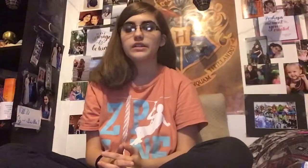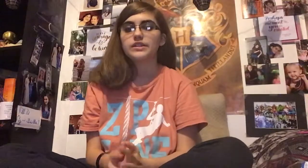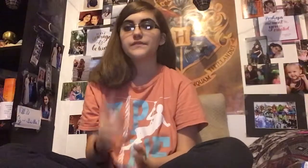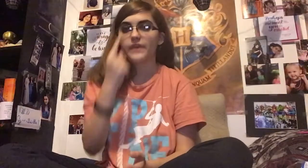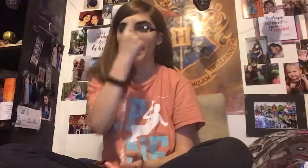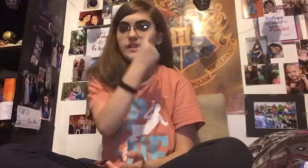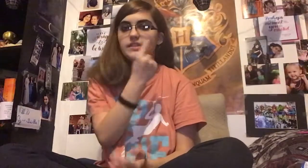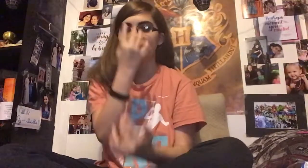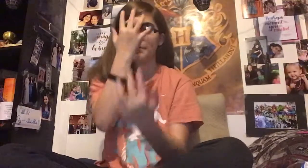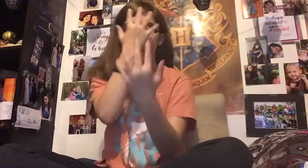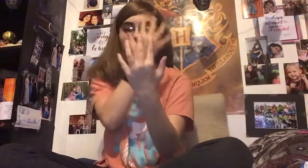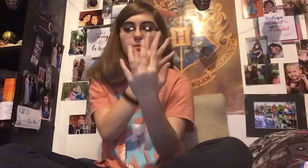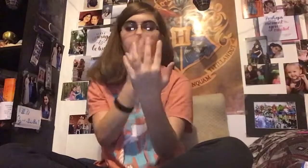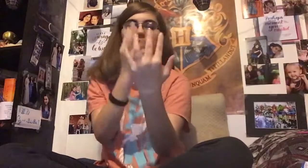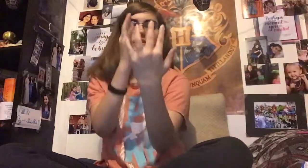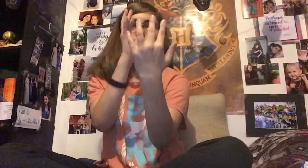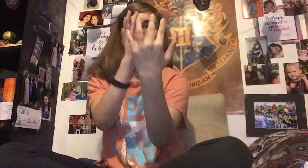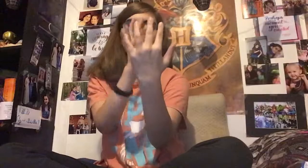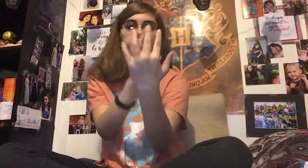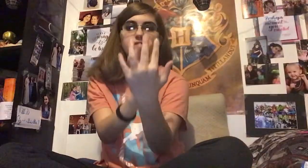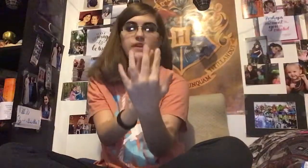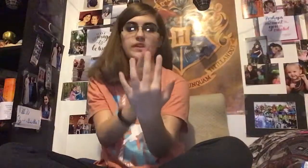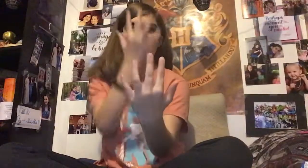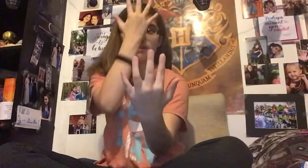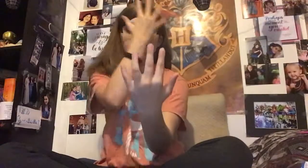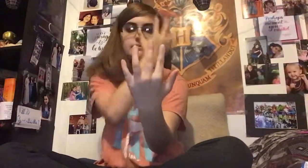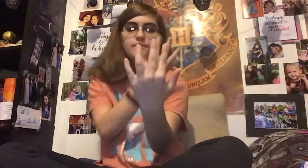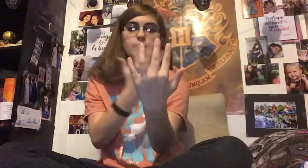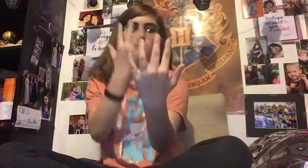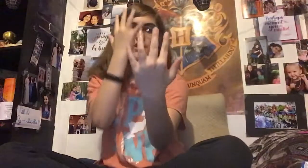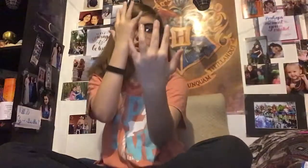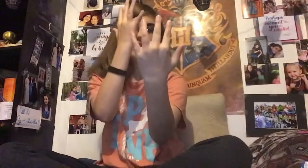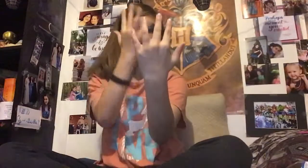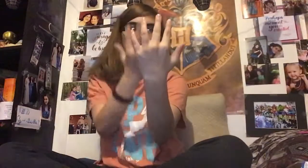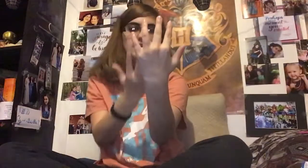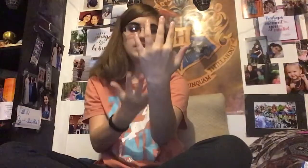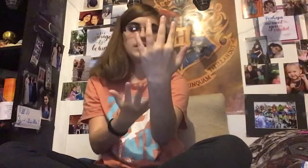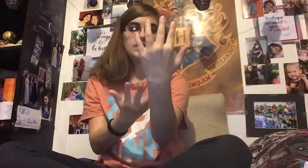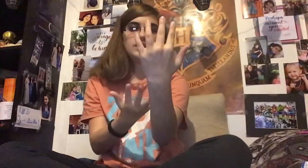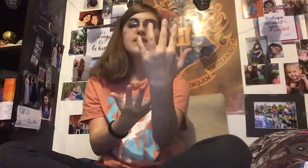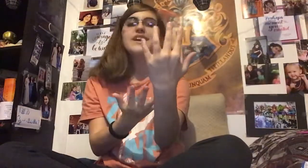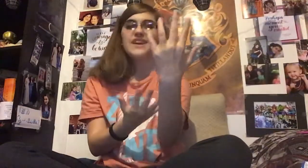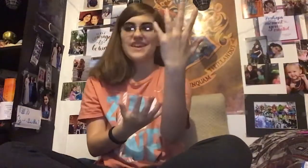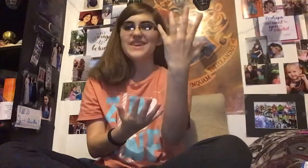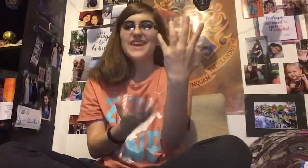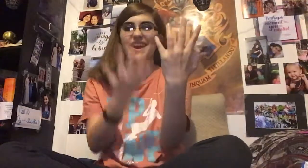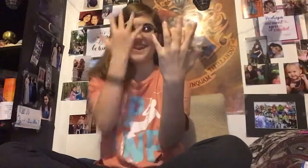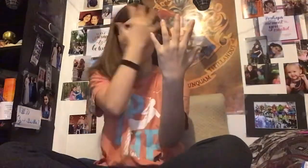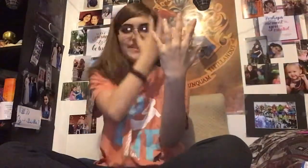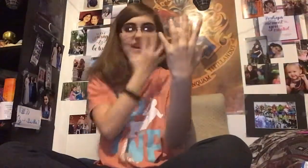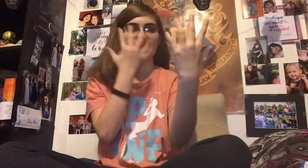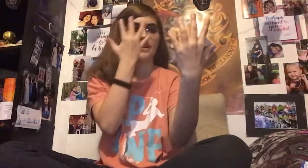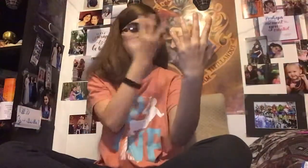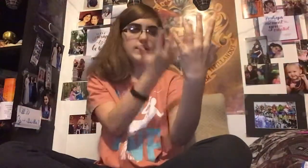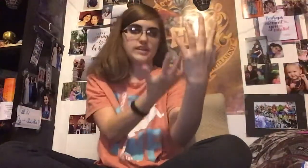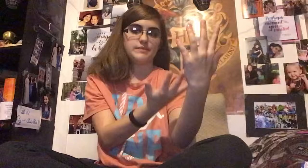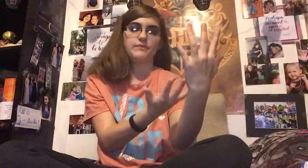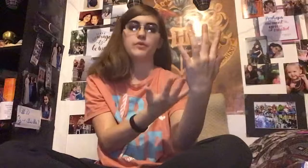His face is before me, so his face is before me. Yeah, I like that. His face is before